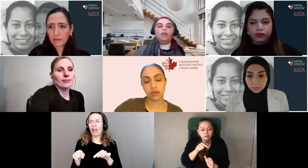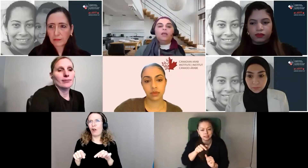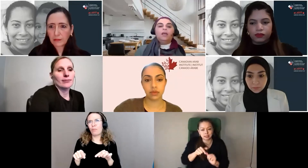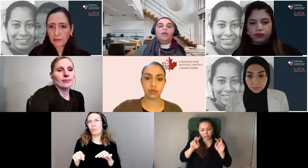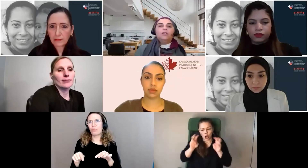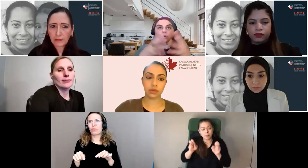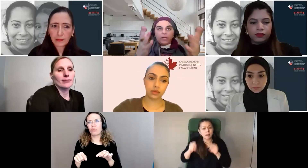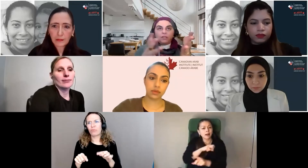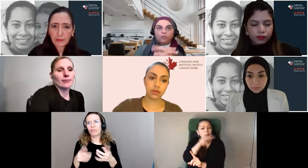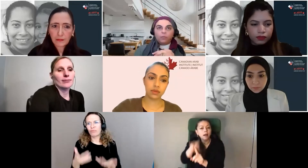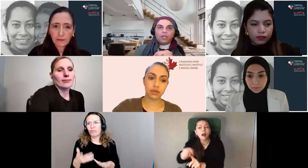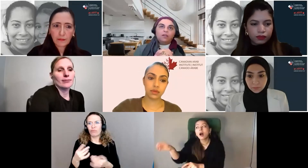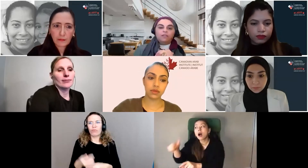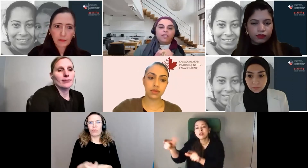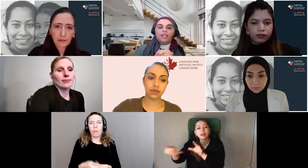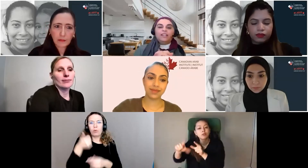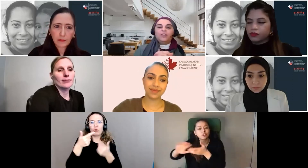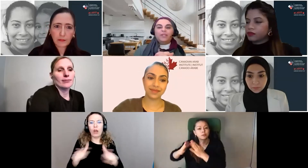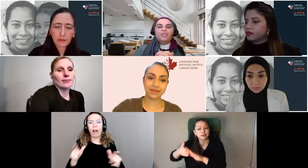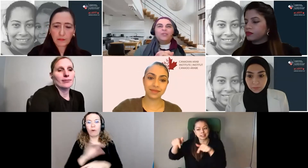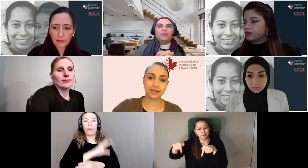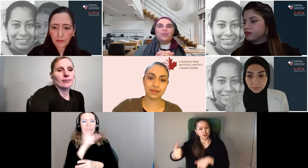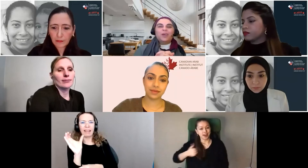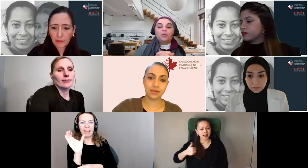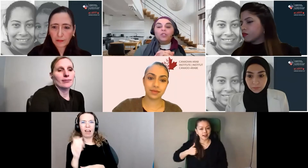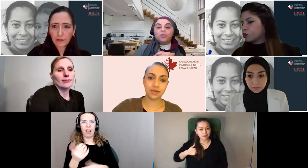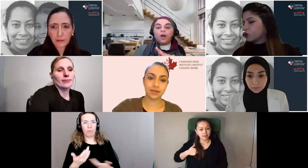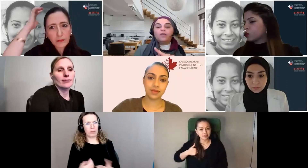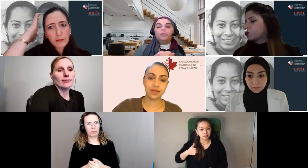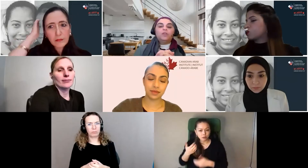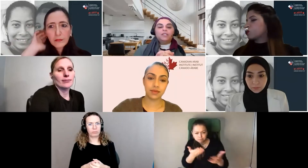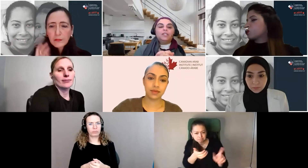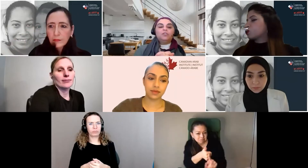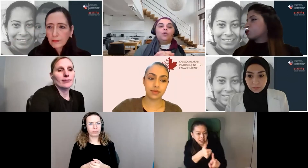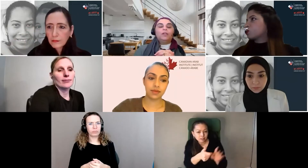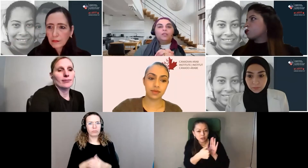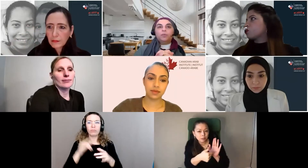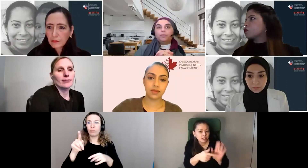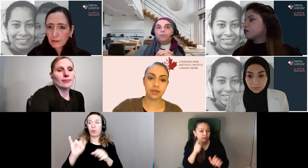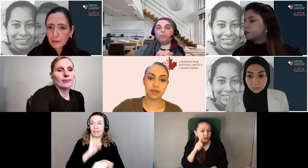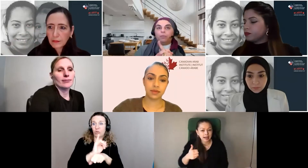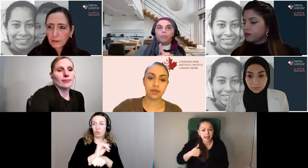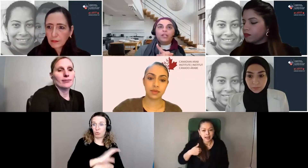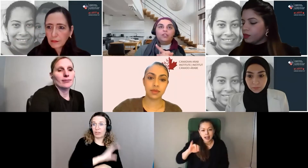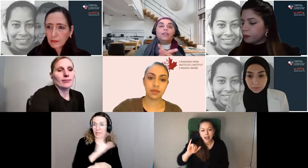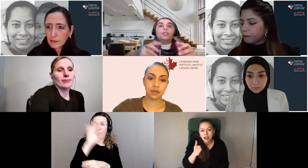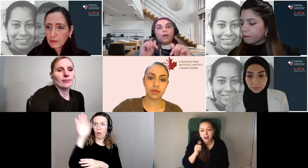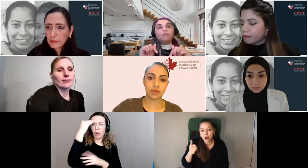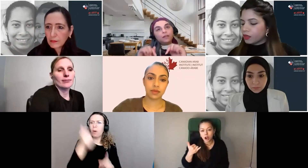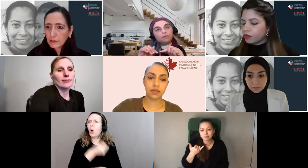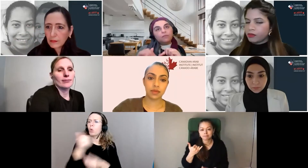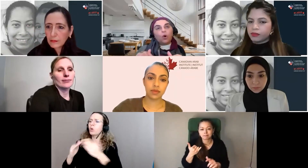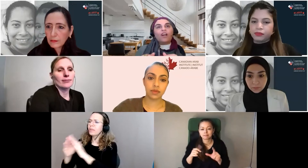Canada. So as a representative of the Canadian Arab Institute, what do other communities need to know about this population that